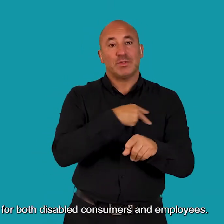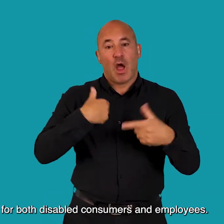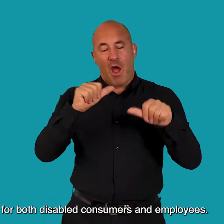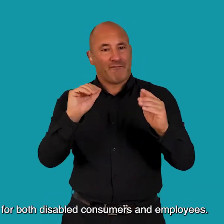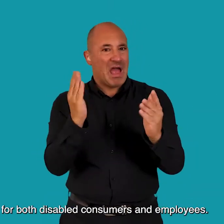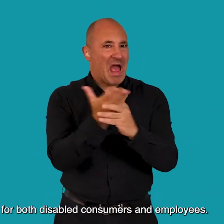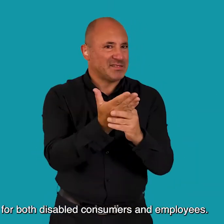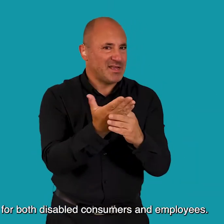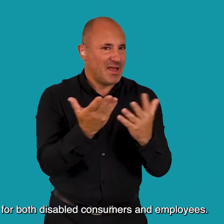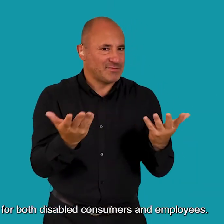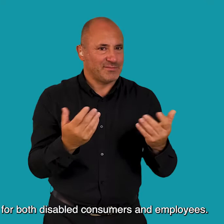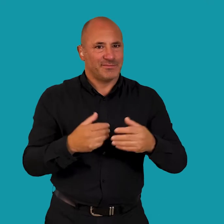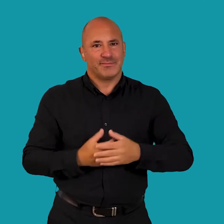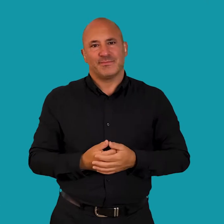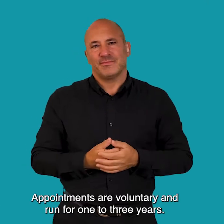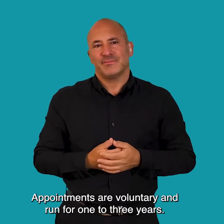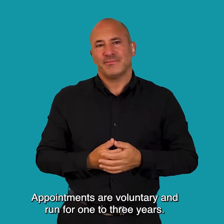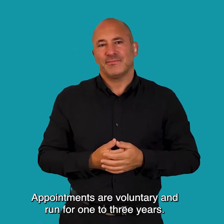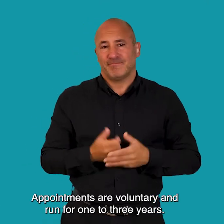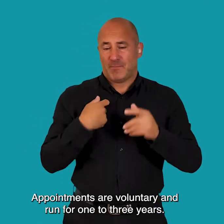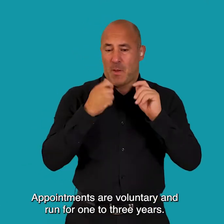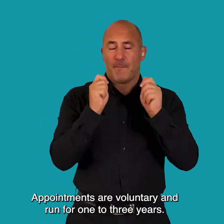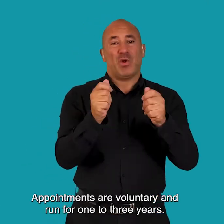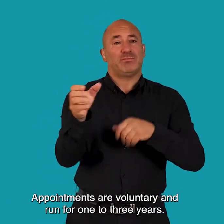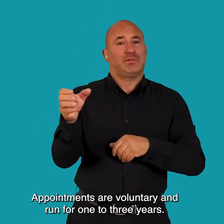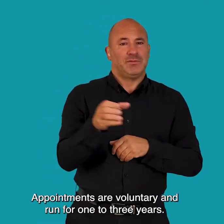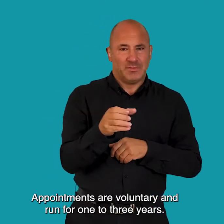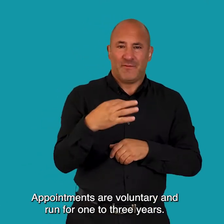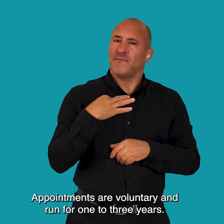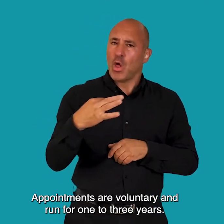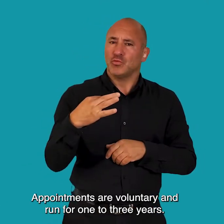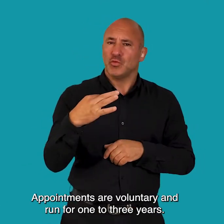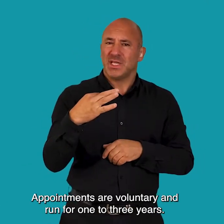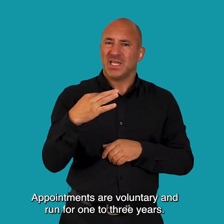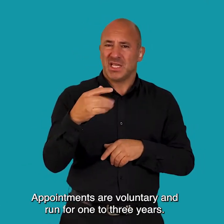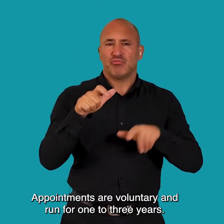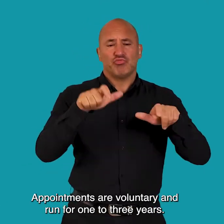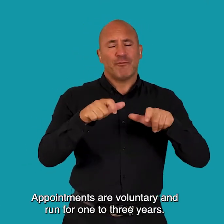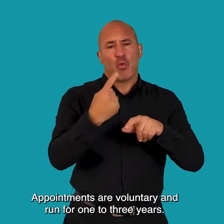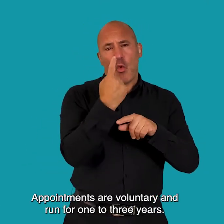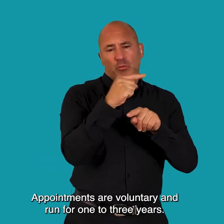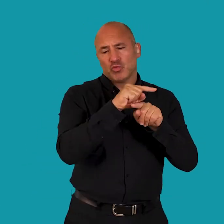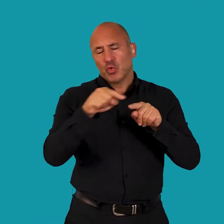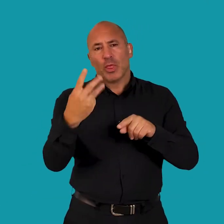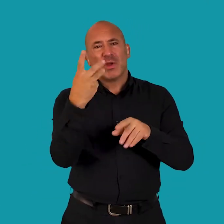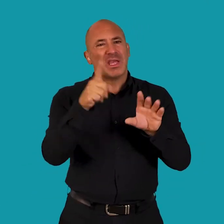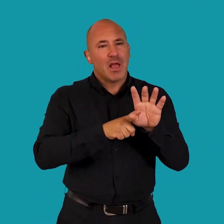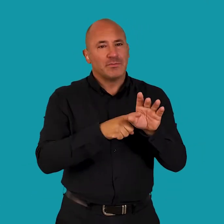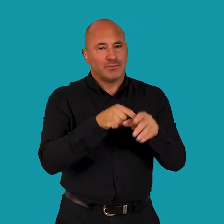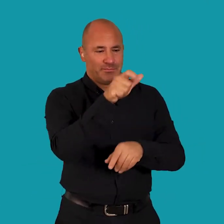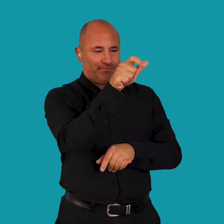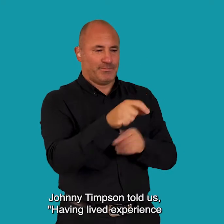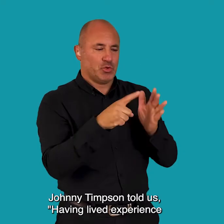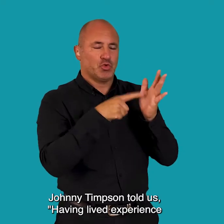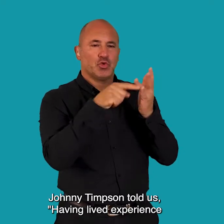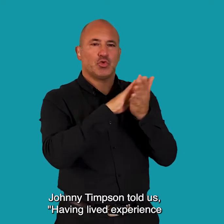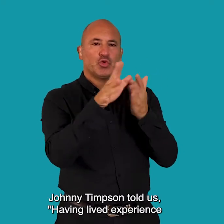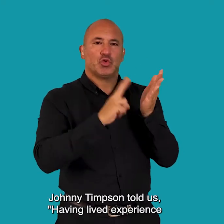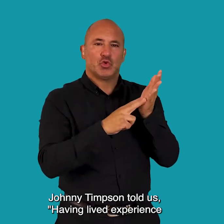and employees. Appointments are voluntary and run for 1 to 3 years. Johnny Timpson told